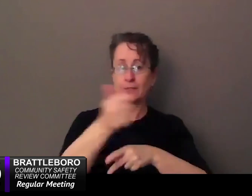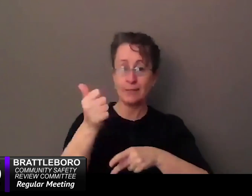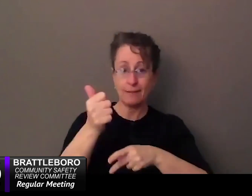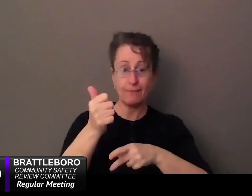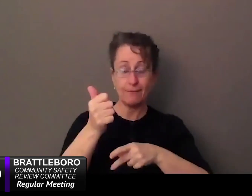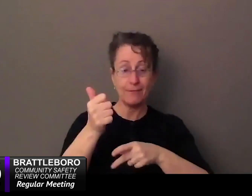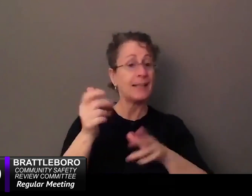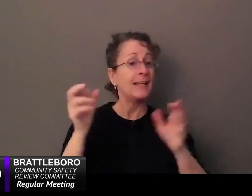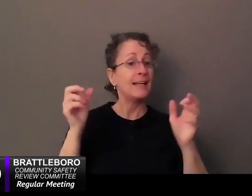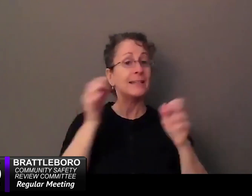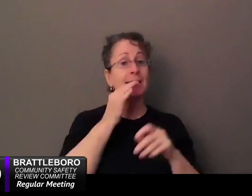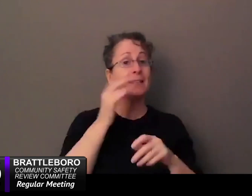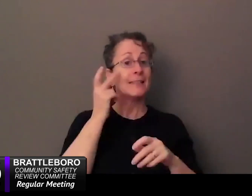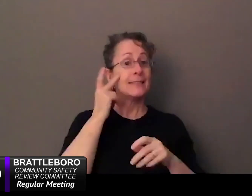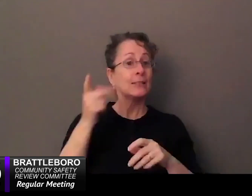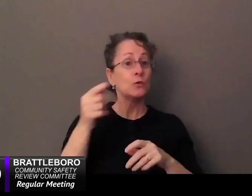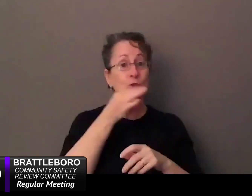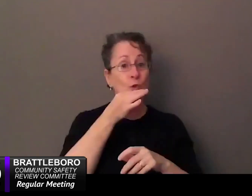back. Thank you.